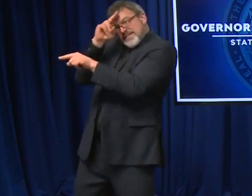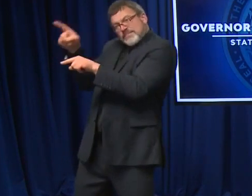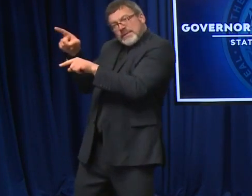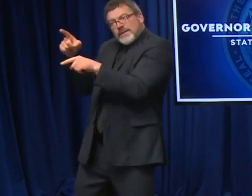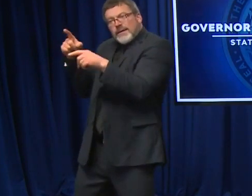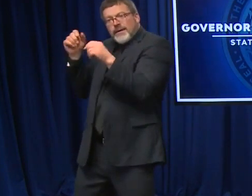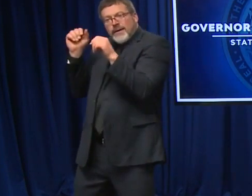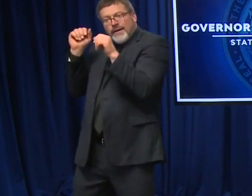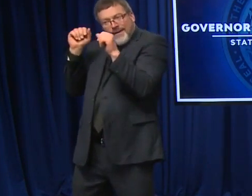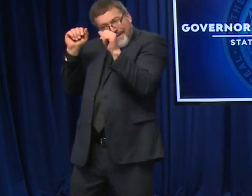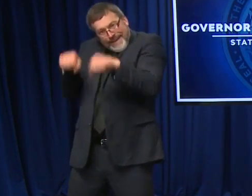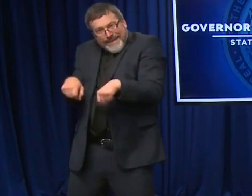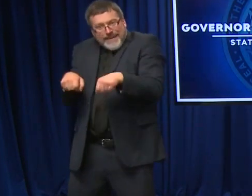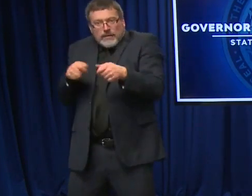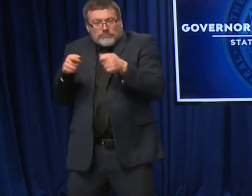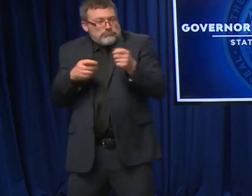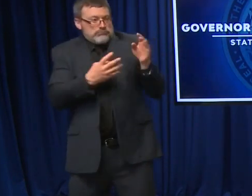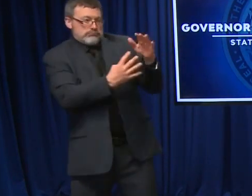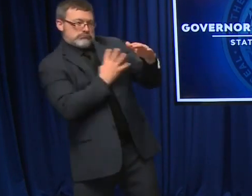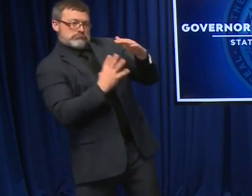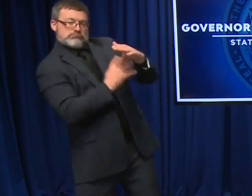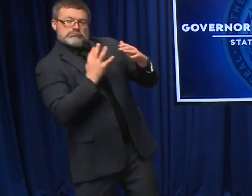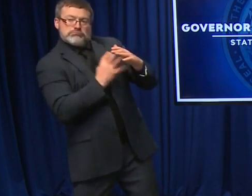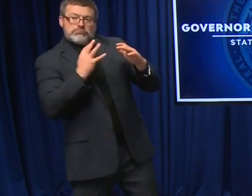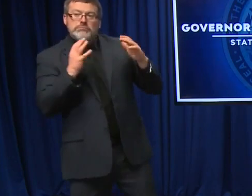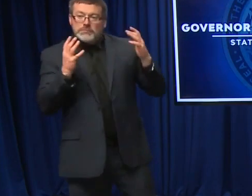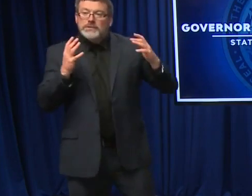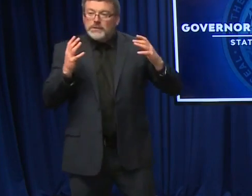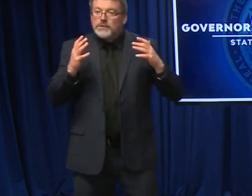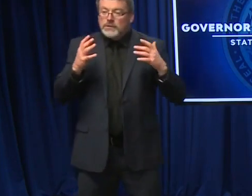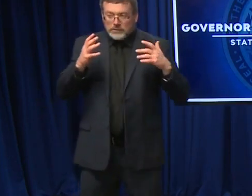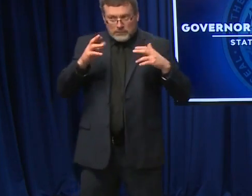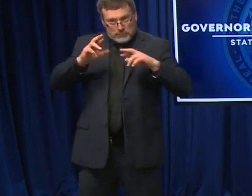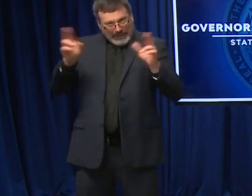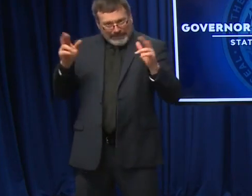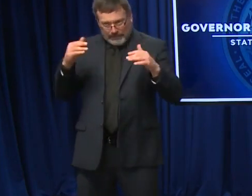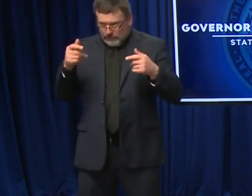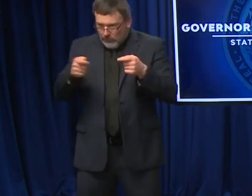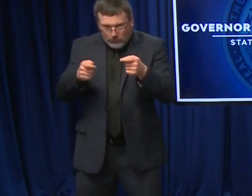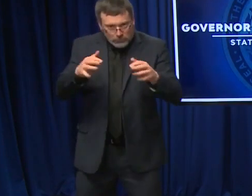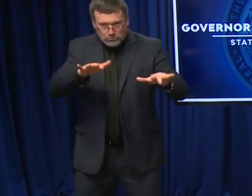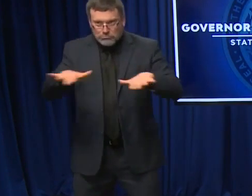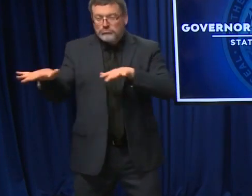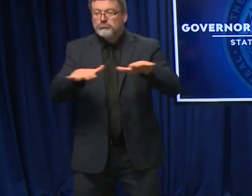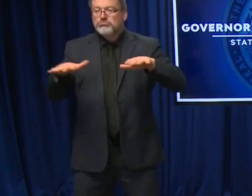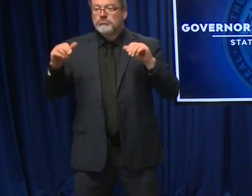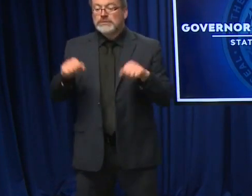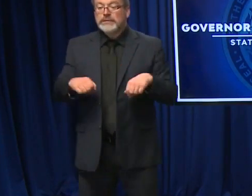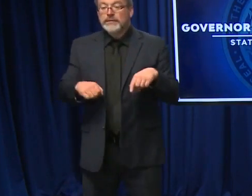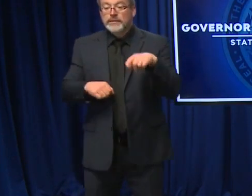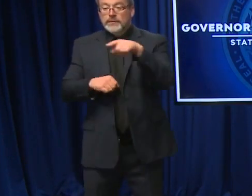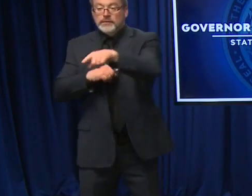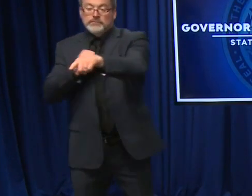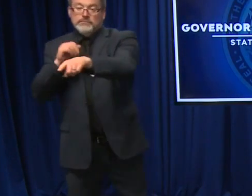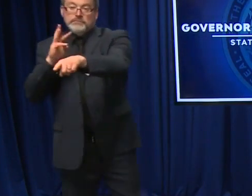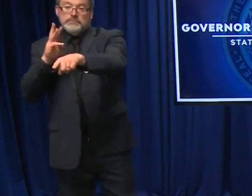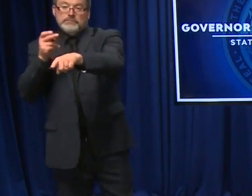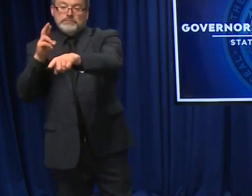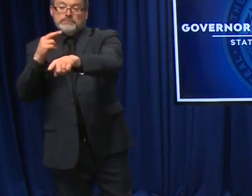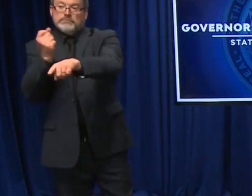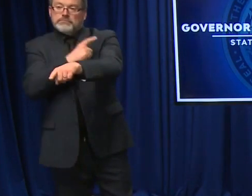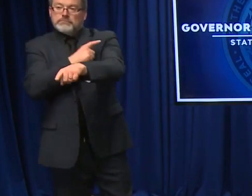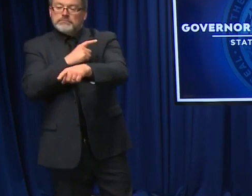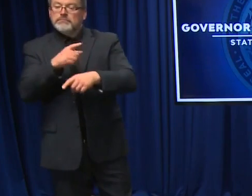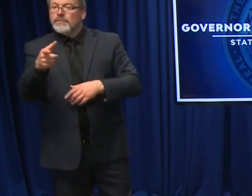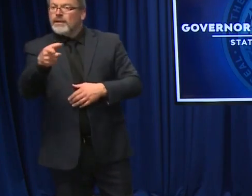is there, the services are there, and the care is there for those that are going to it. Just to be specific, reason for no mask mandate from the state level, obviously, other than no emergency, is you think it